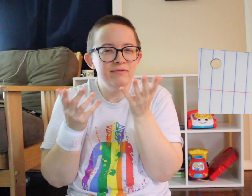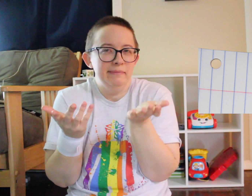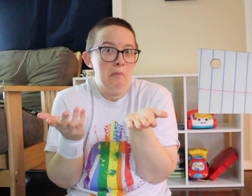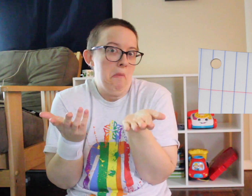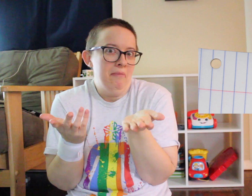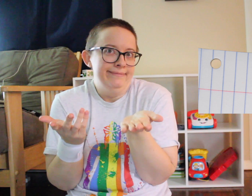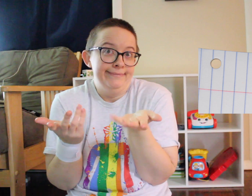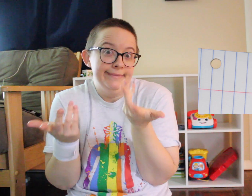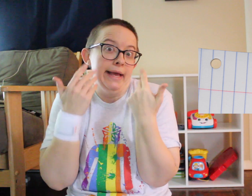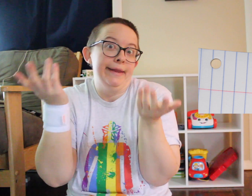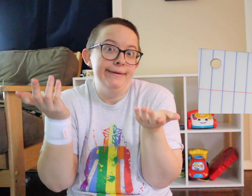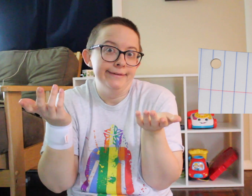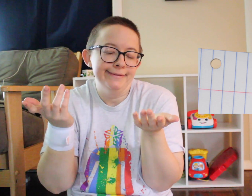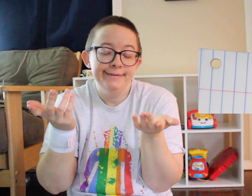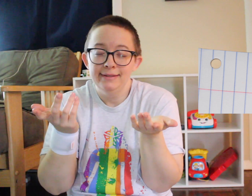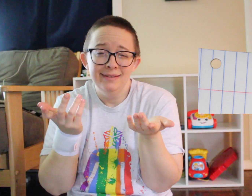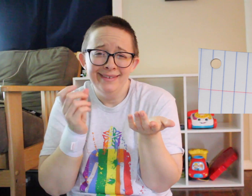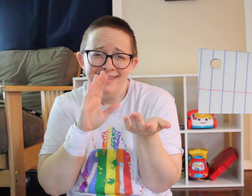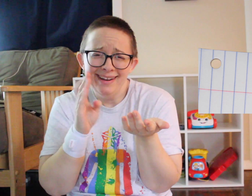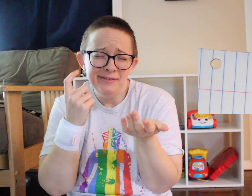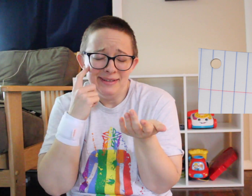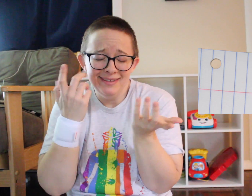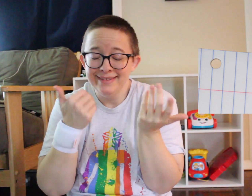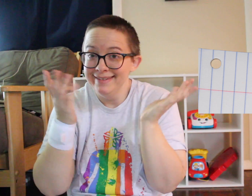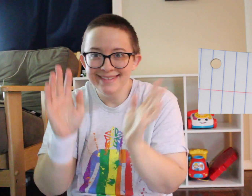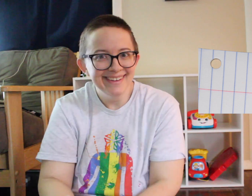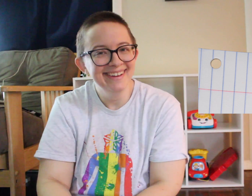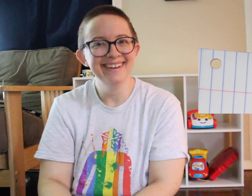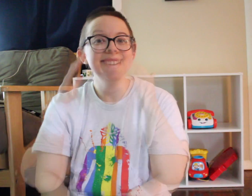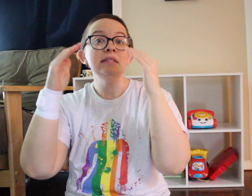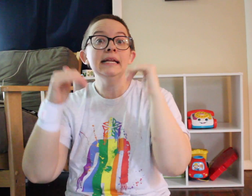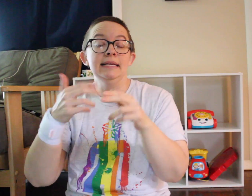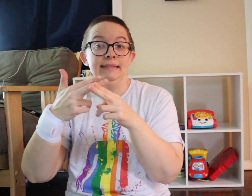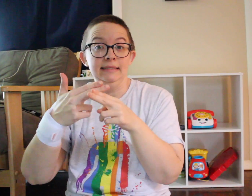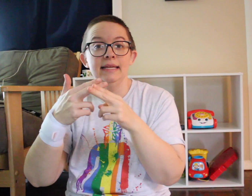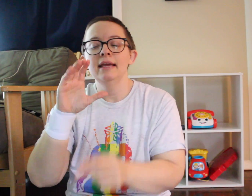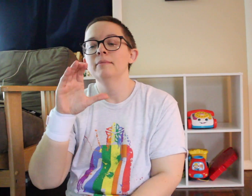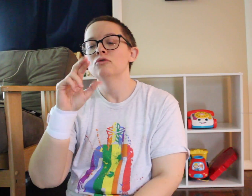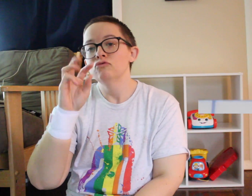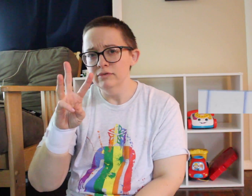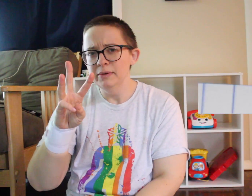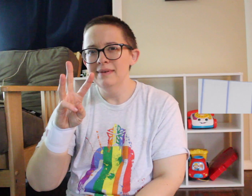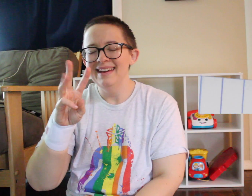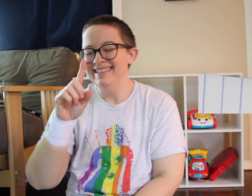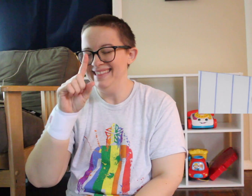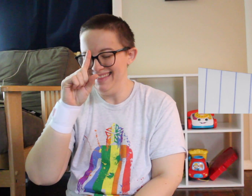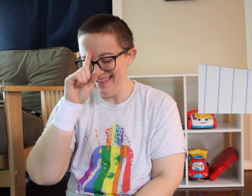soot, that sort of thing. I don't know. That doesn't make sense. Okay, next one is Crew, and